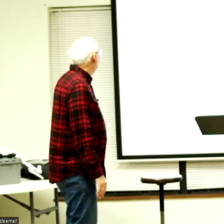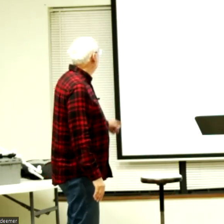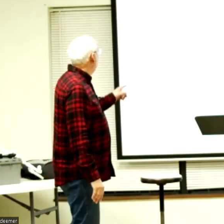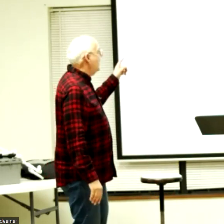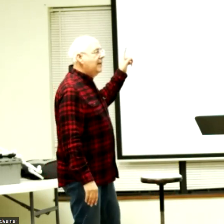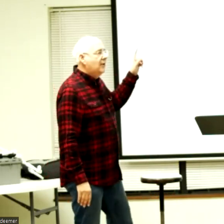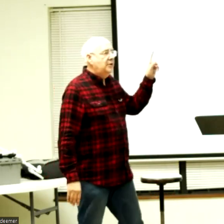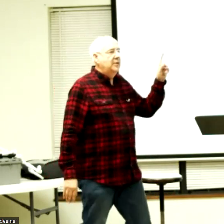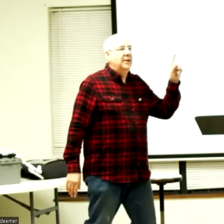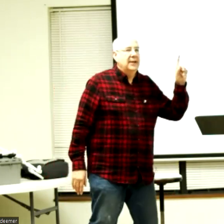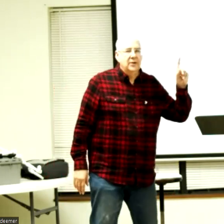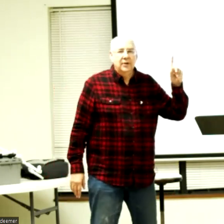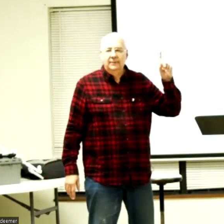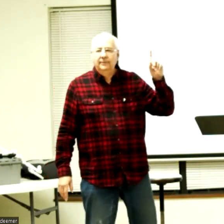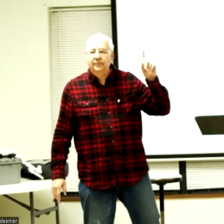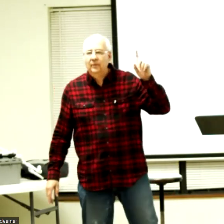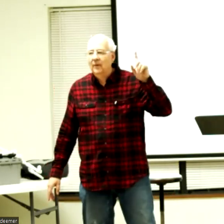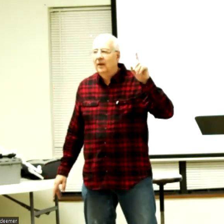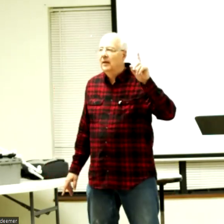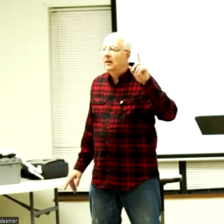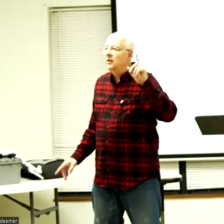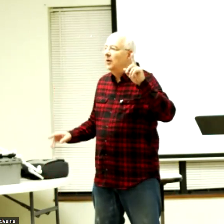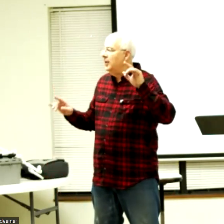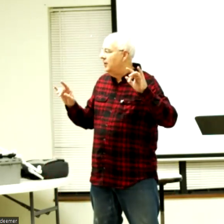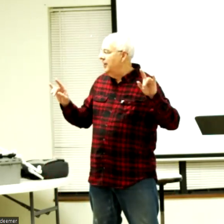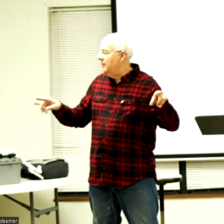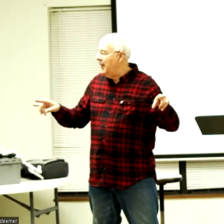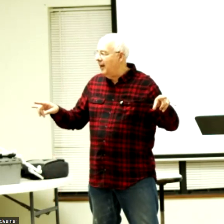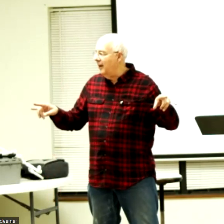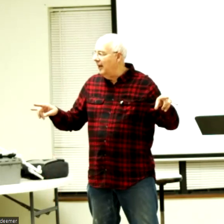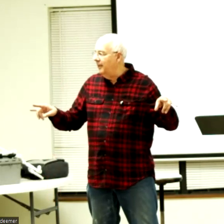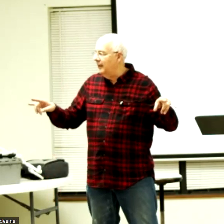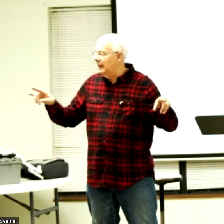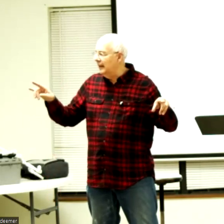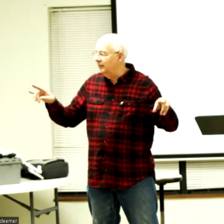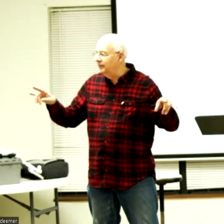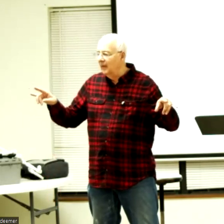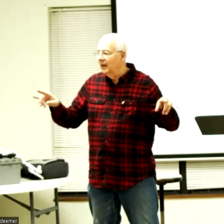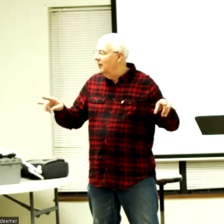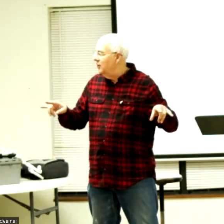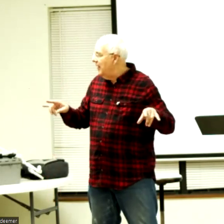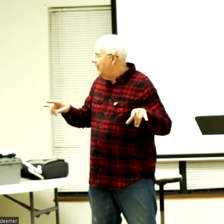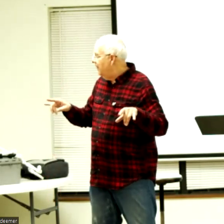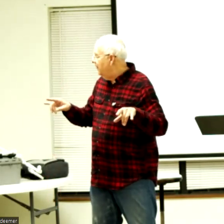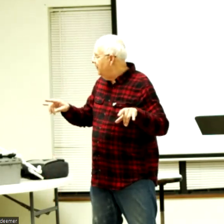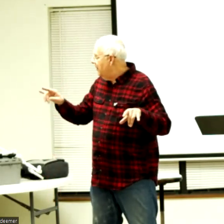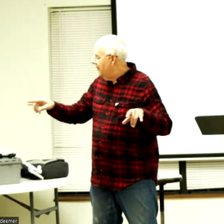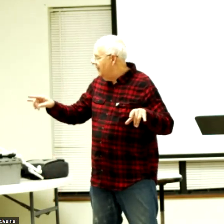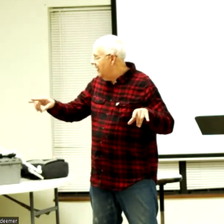All right. Any questions on this? So let's pair up. Should we have next